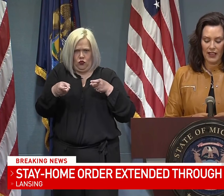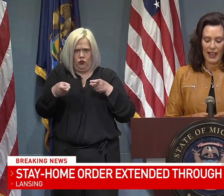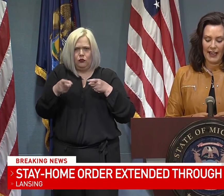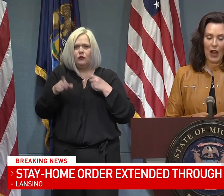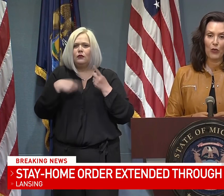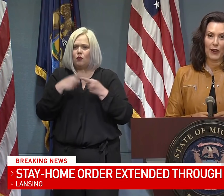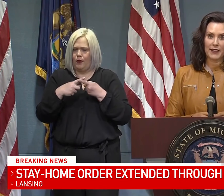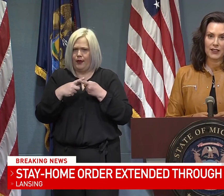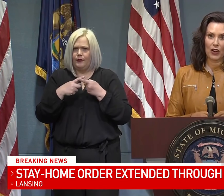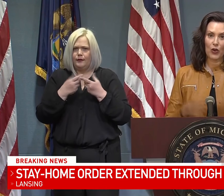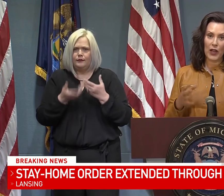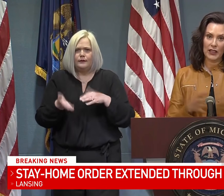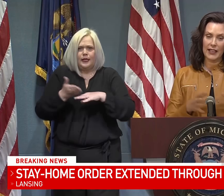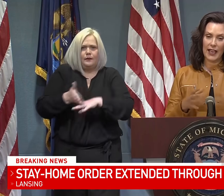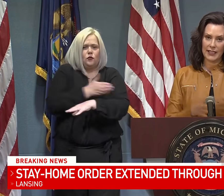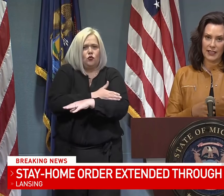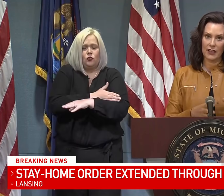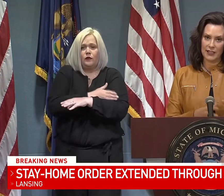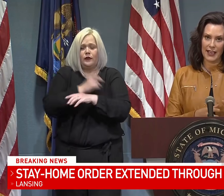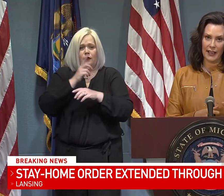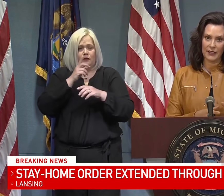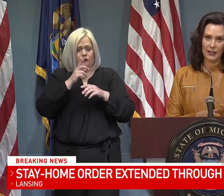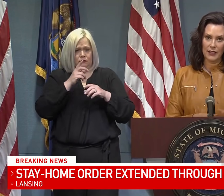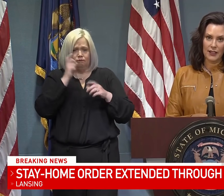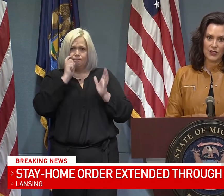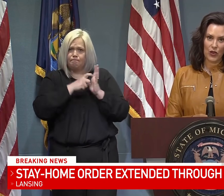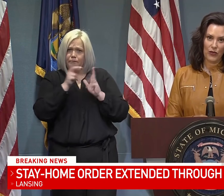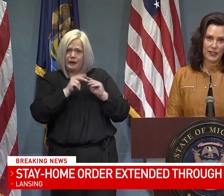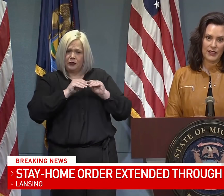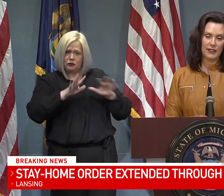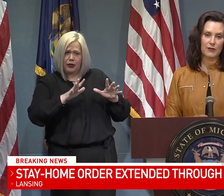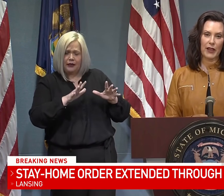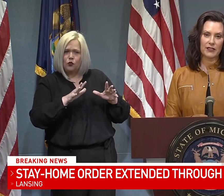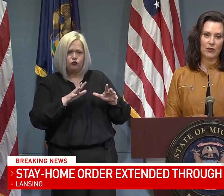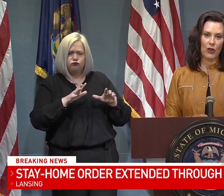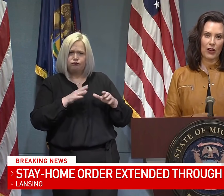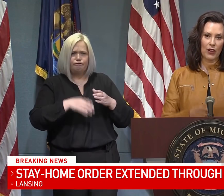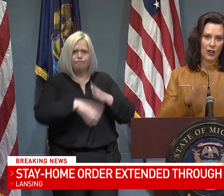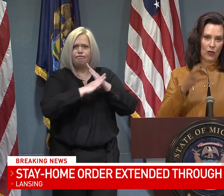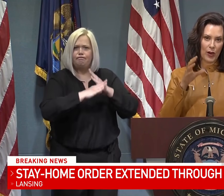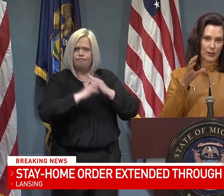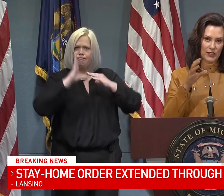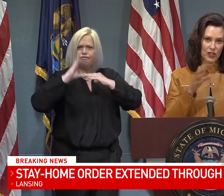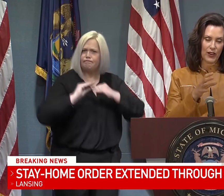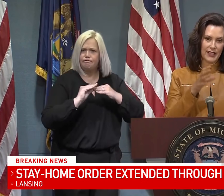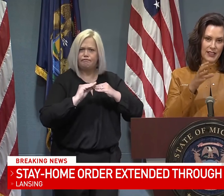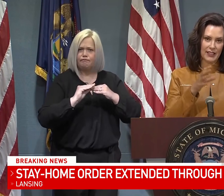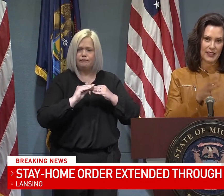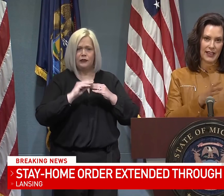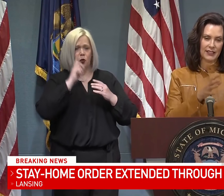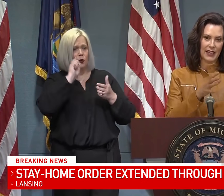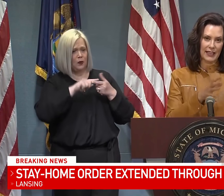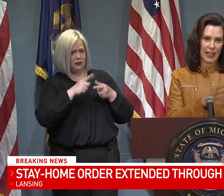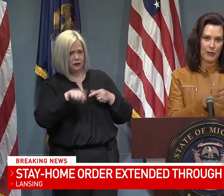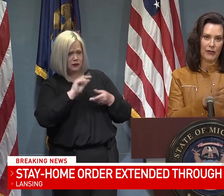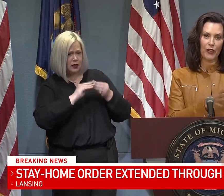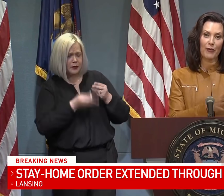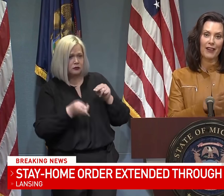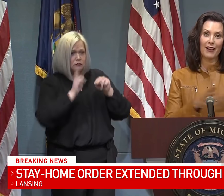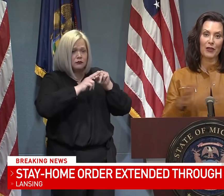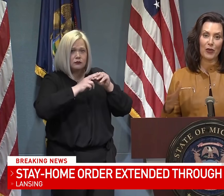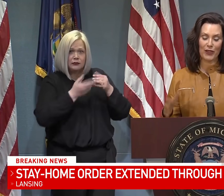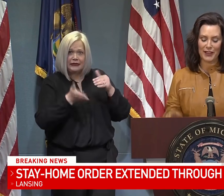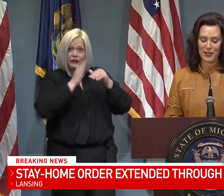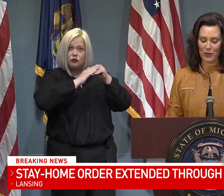improvements and outbreaks are quickly contained. So if we see a spike somewhere, we're able to trace and test and keep it